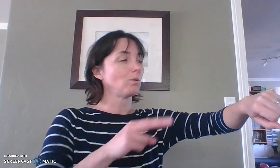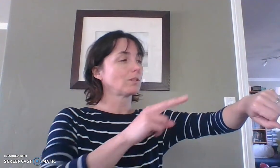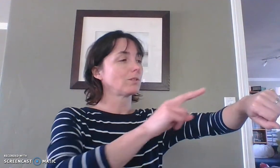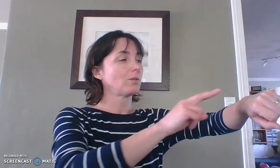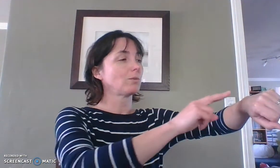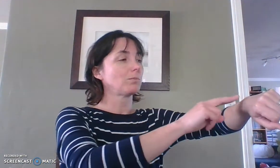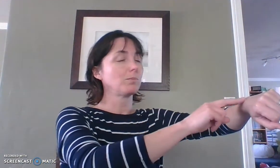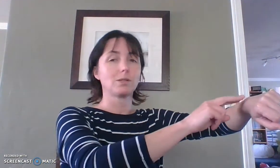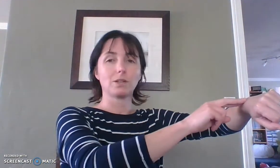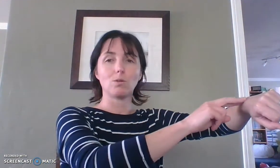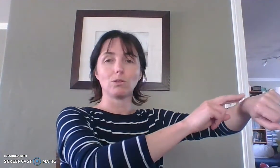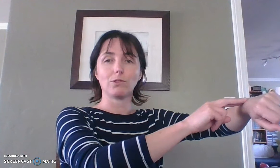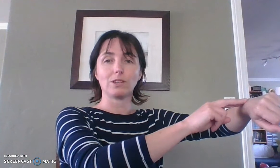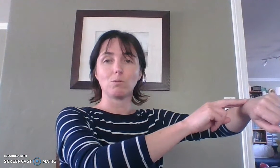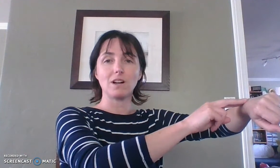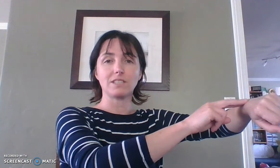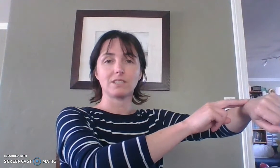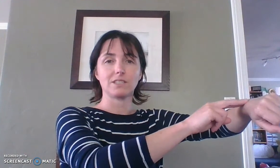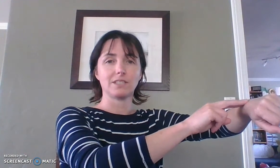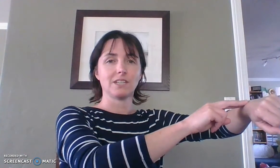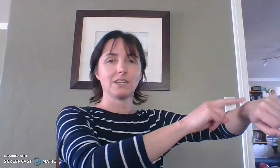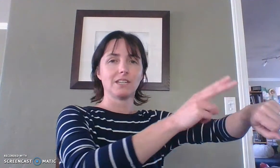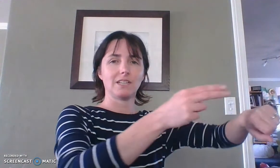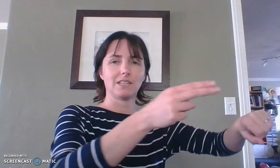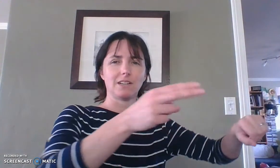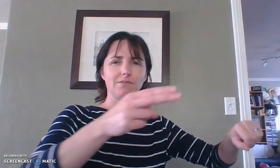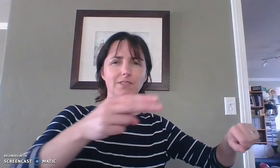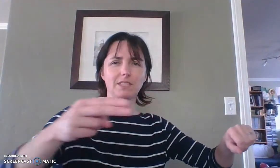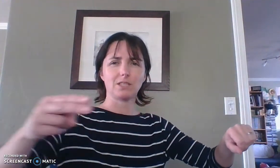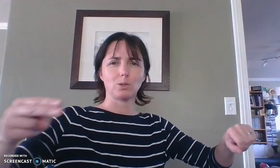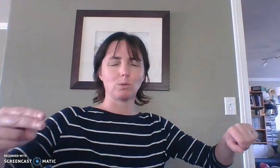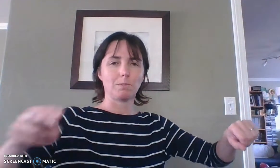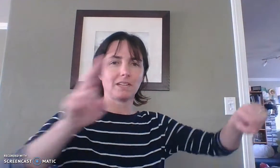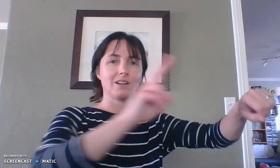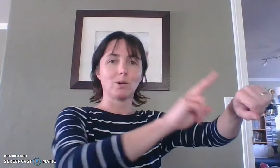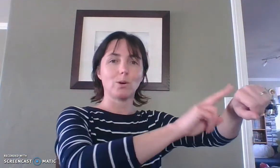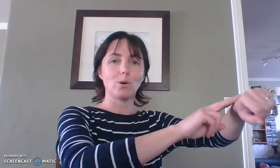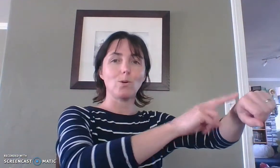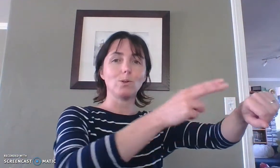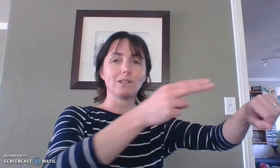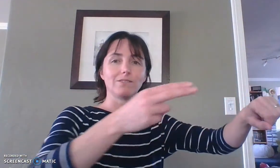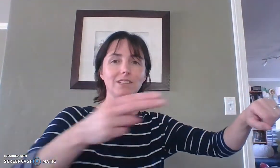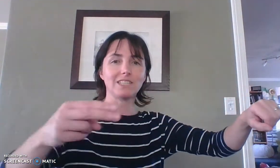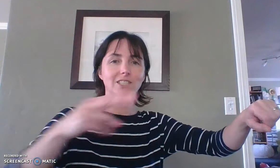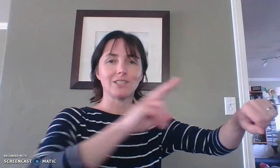So you would put the gold for the watch and then a fish swimming. Goldfish,